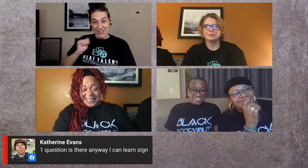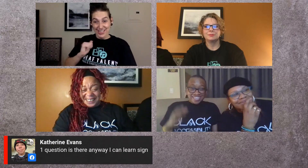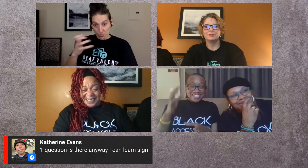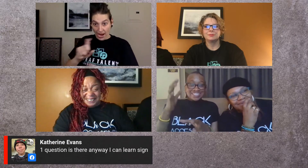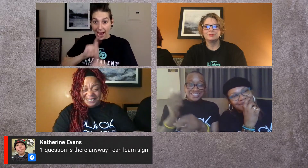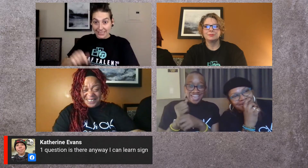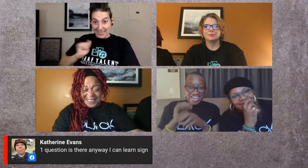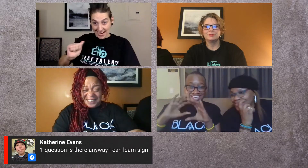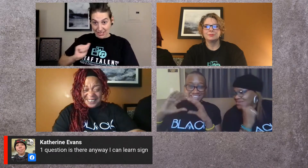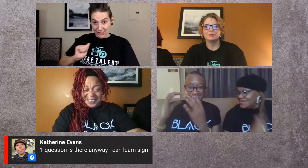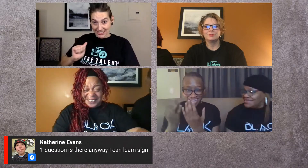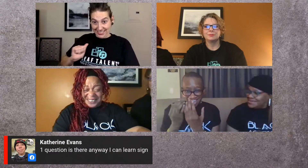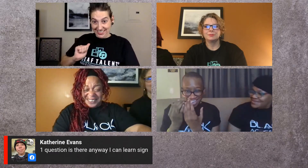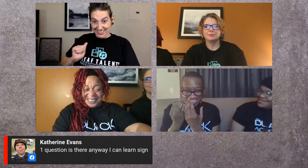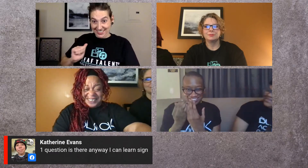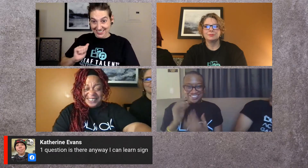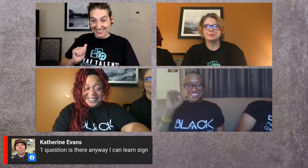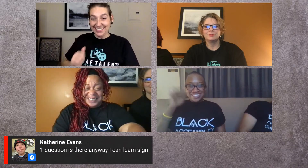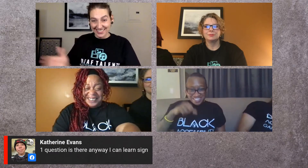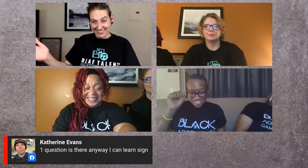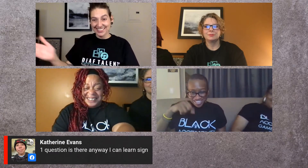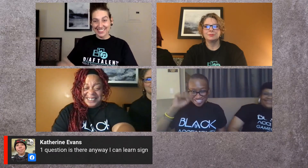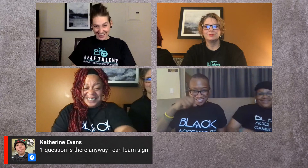Yes. Adrian says yes.